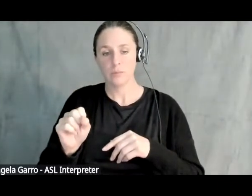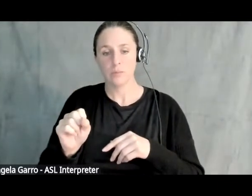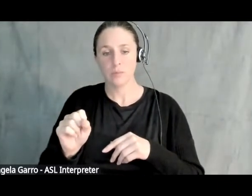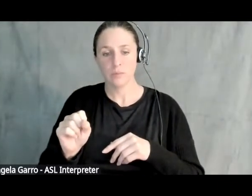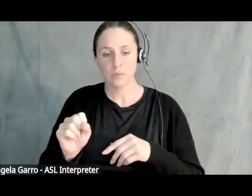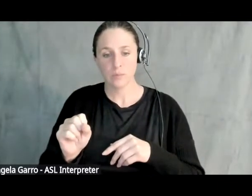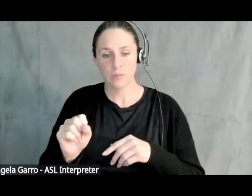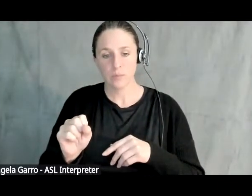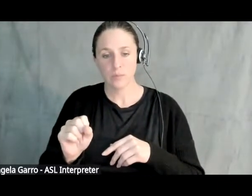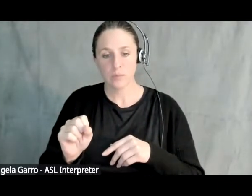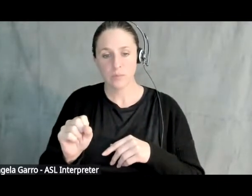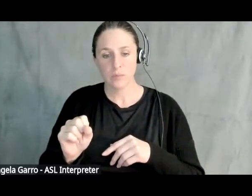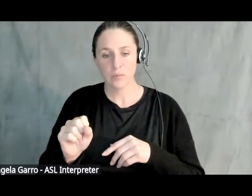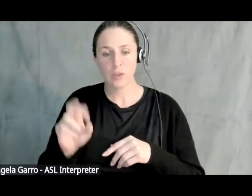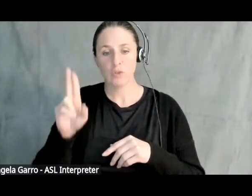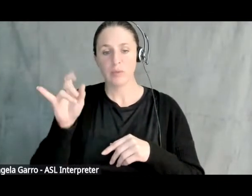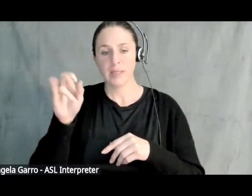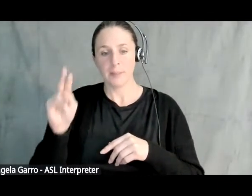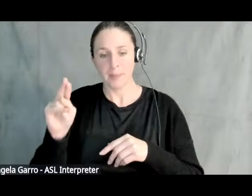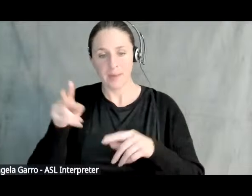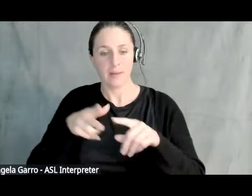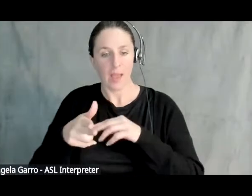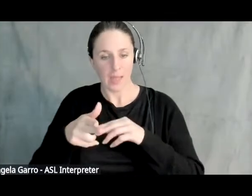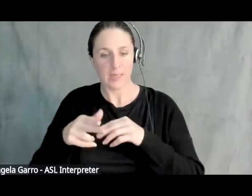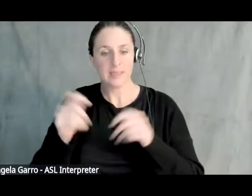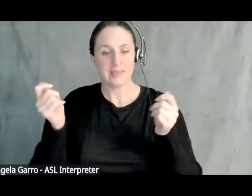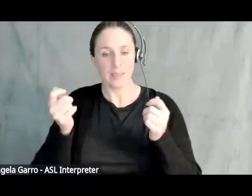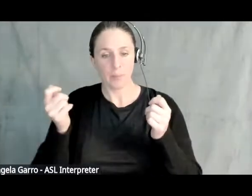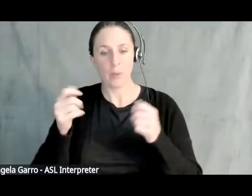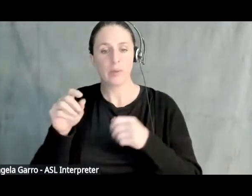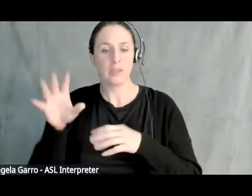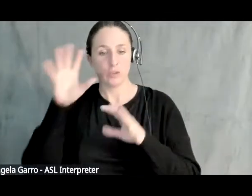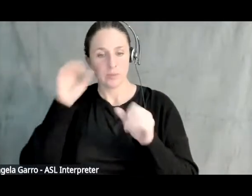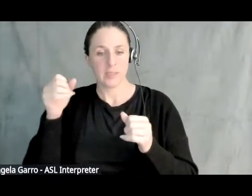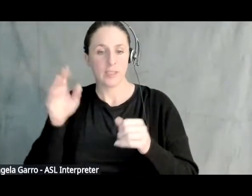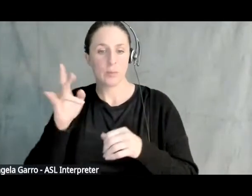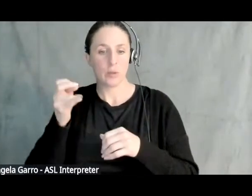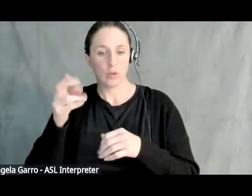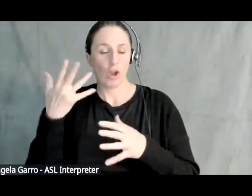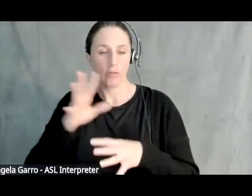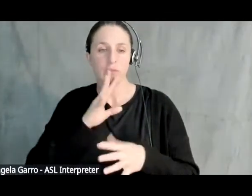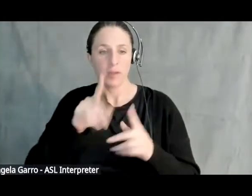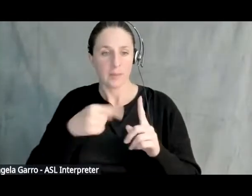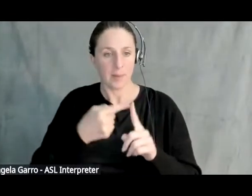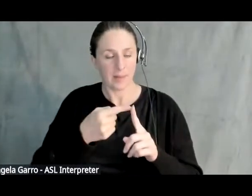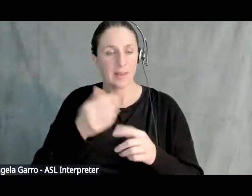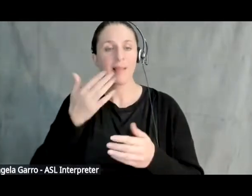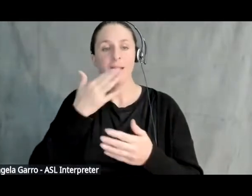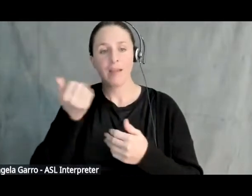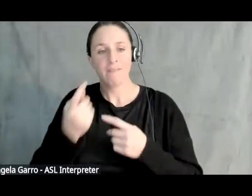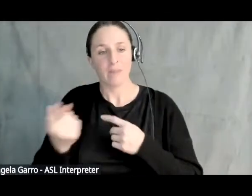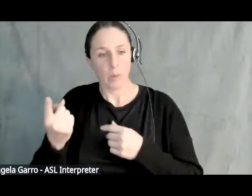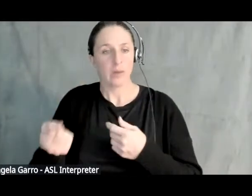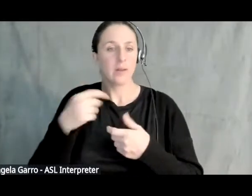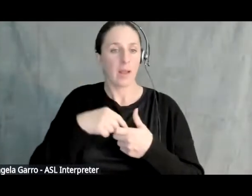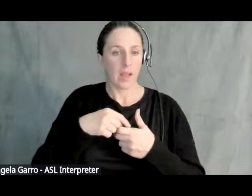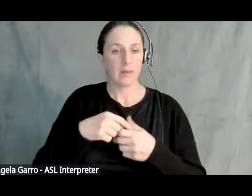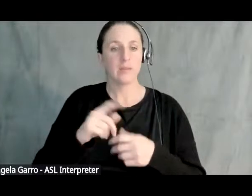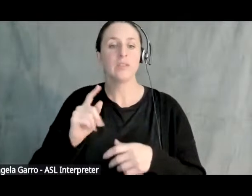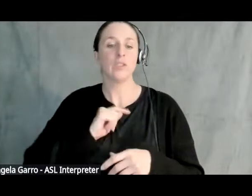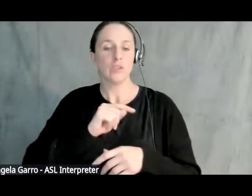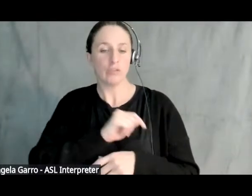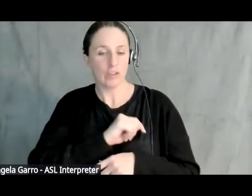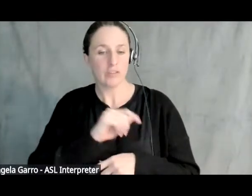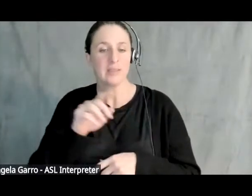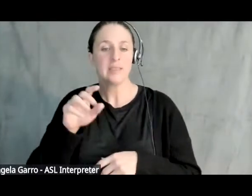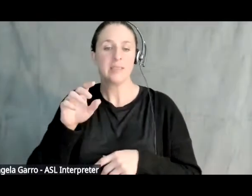with Superintendent Booker already touched upon that. I wanted to thank everybody who came out, including our former trustee, Linda Lees Dwyers was there,